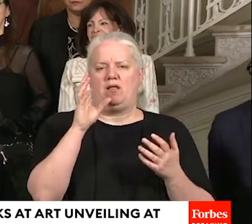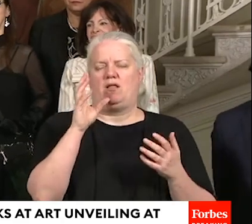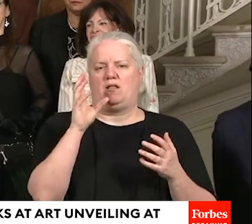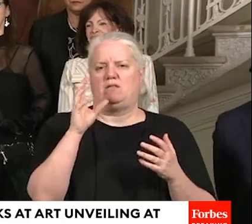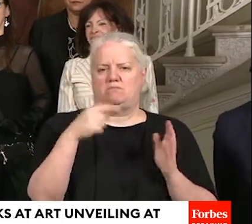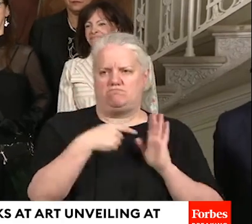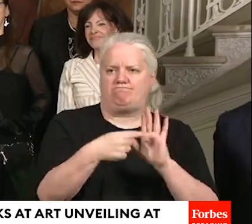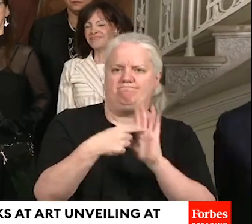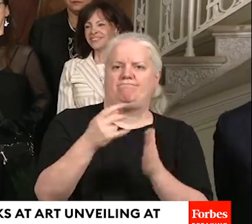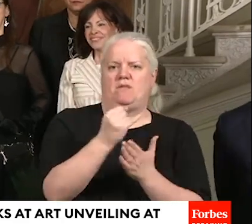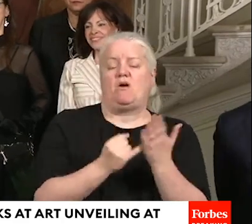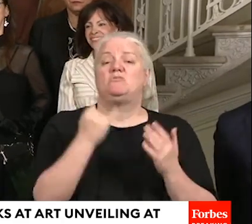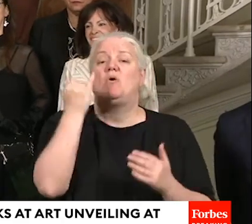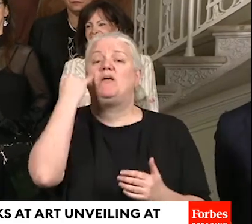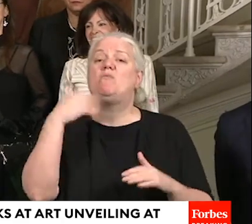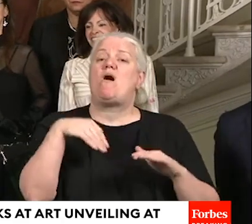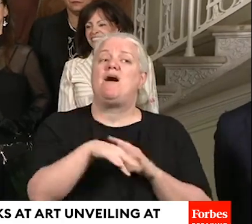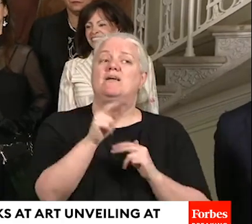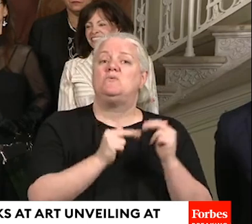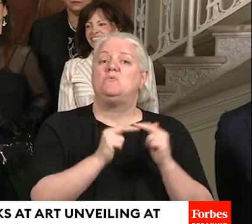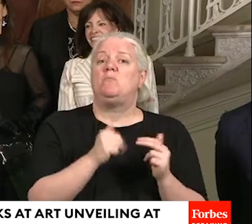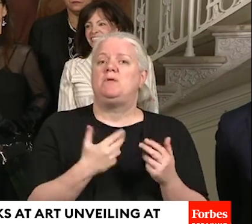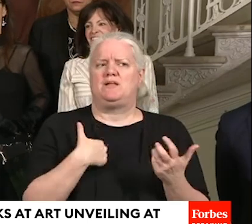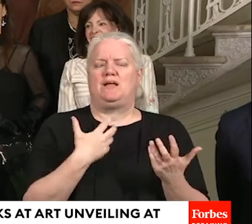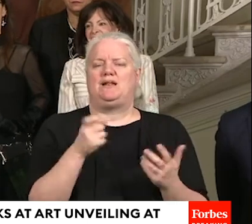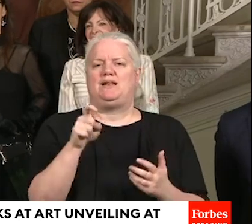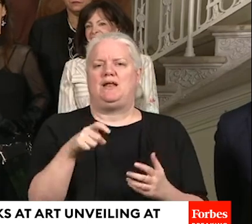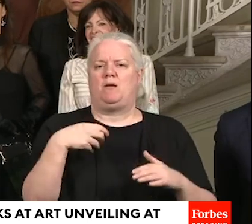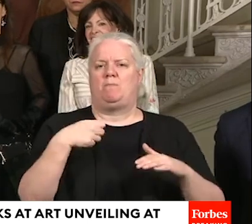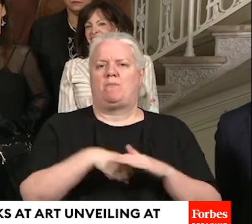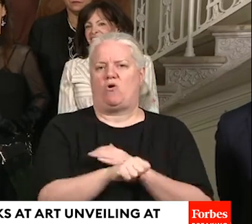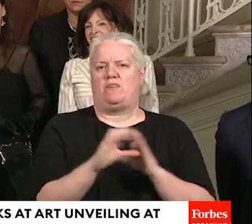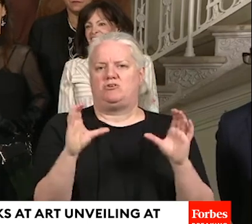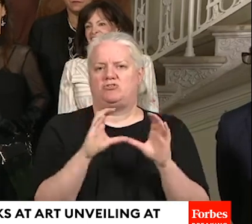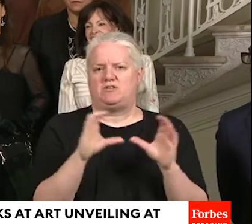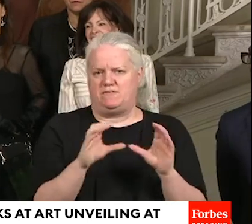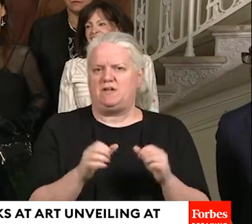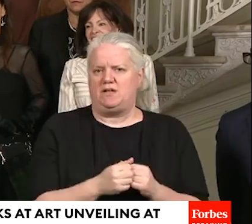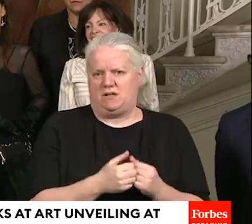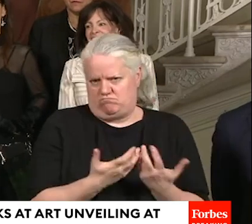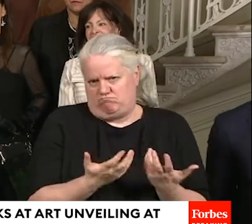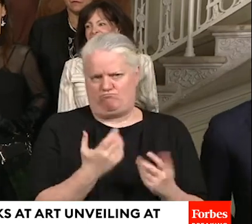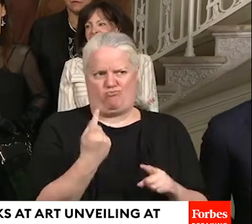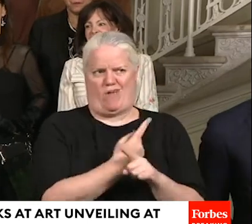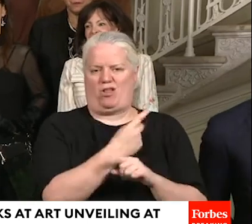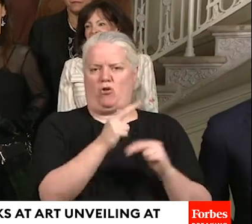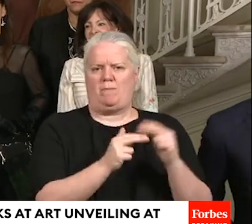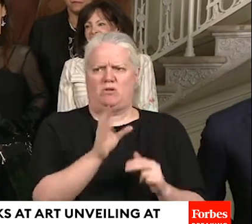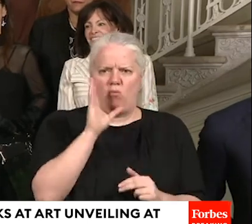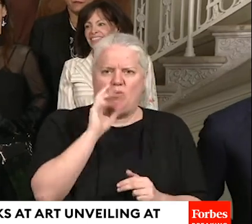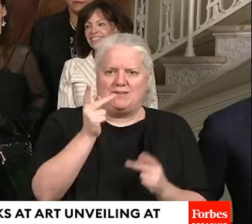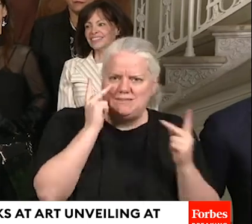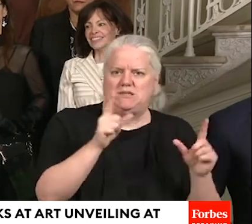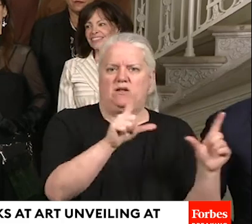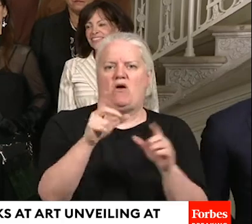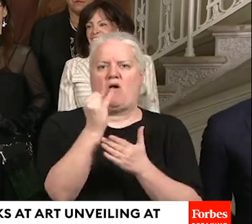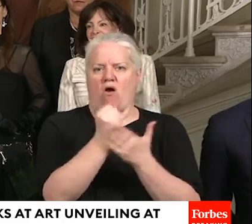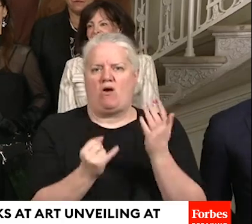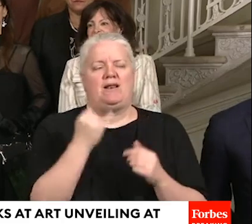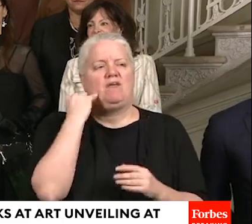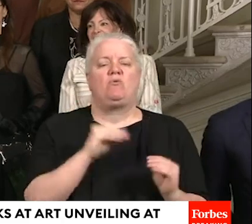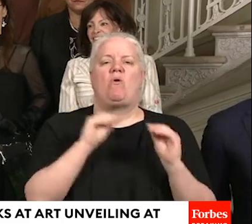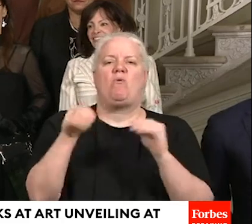certificate, you're going to actually see physical art. When you go in to file documents in the Department of